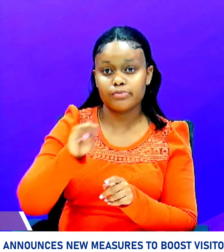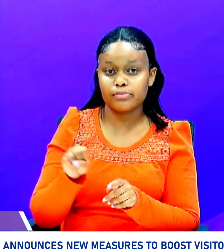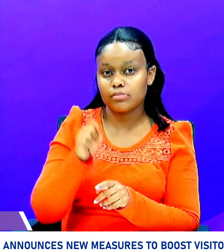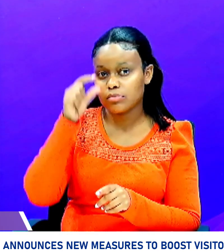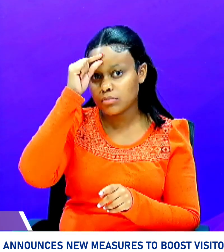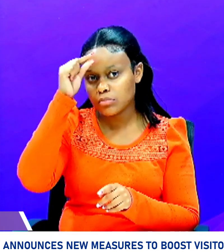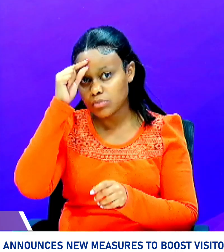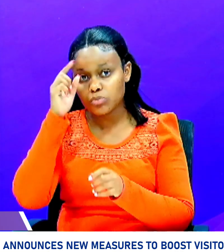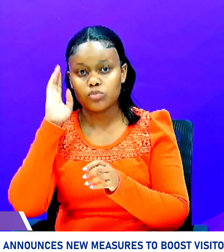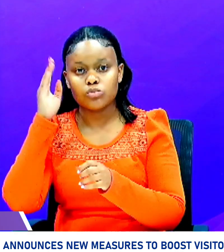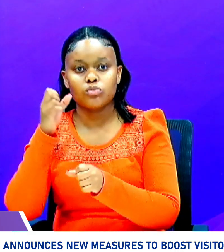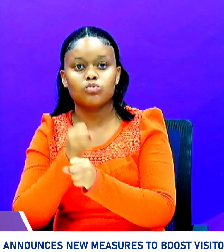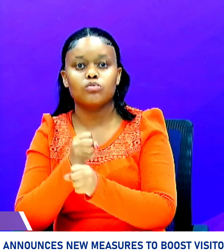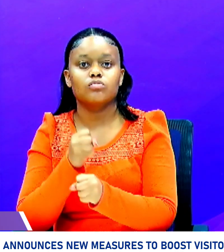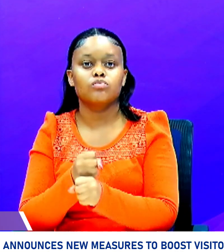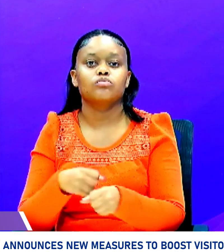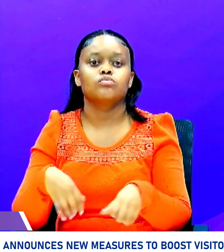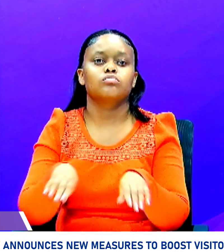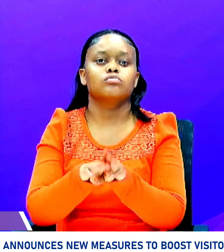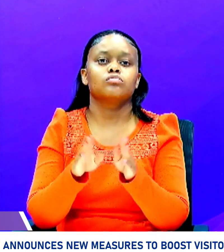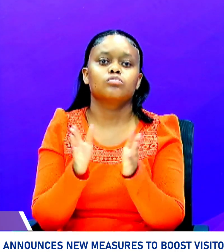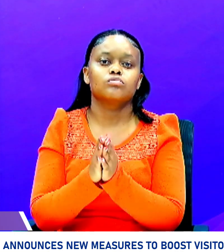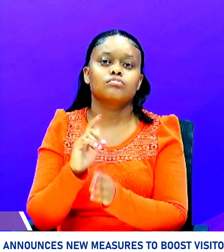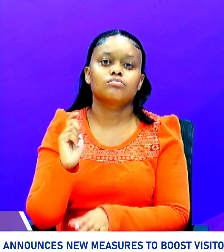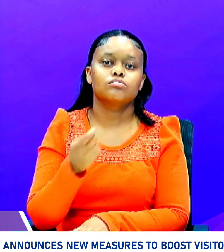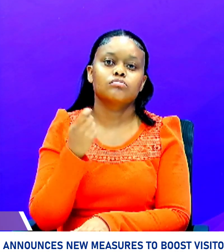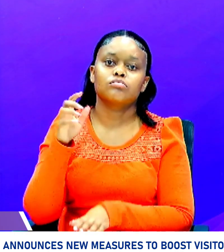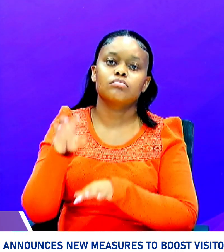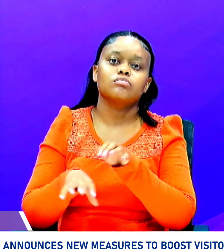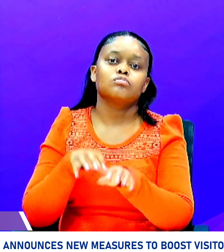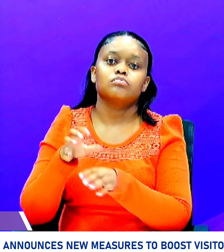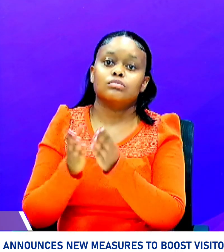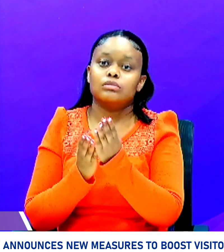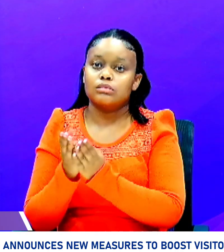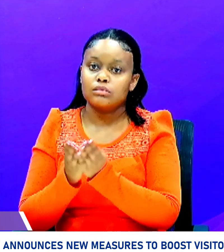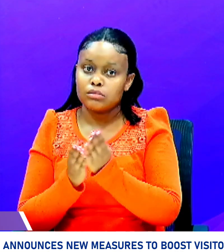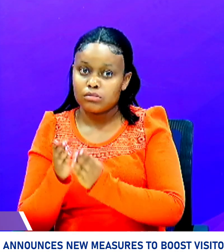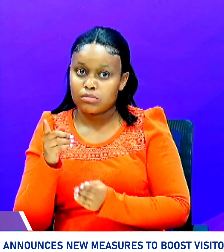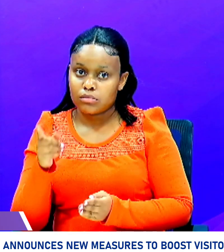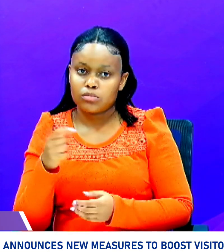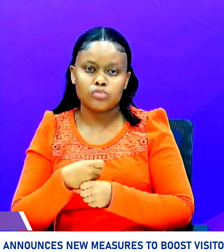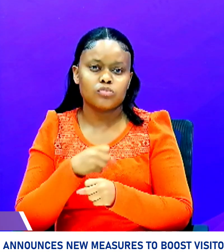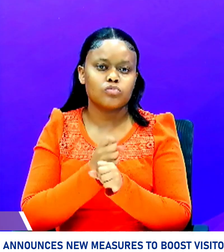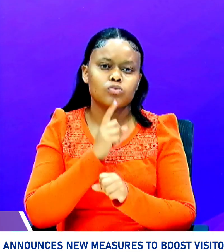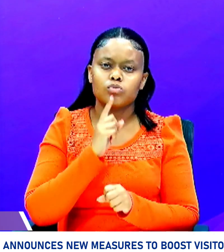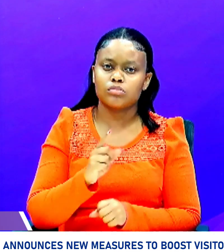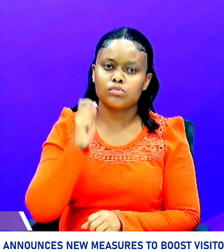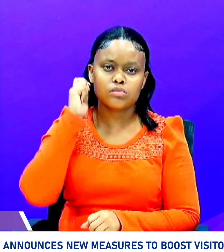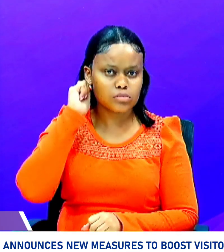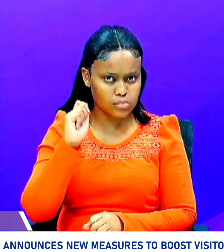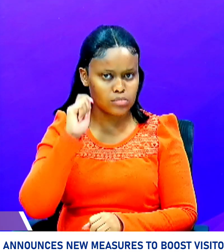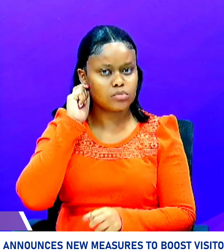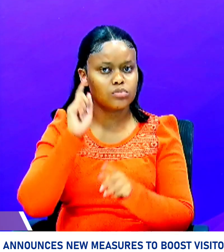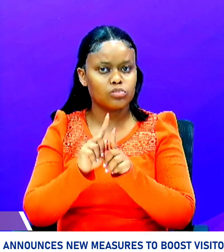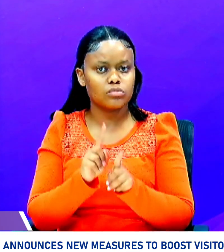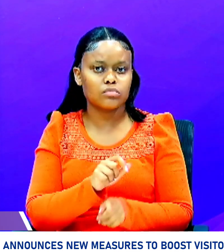on responsible tourism. According to the CS, the government will work closely with the Kenya Wildlife